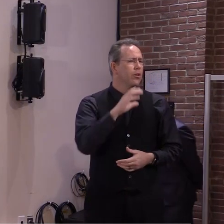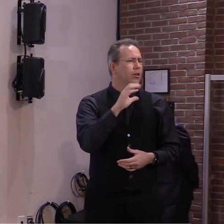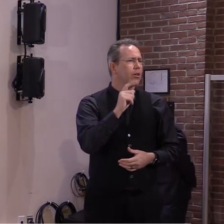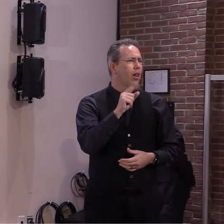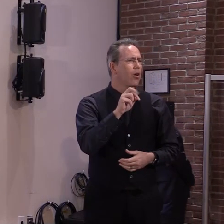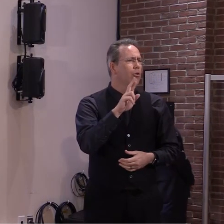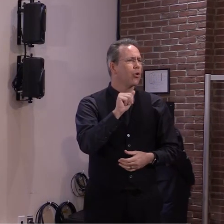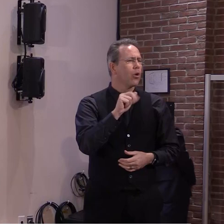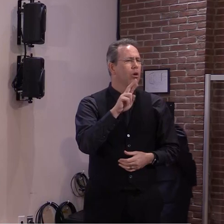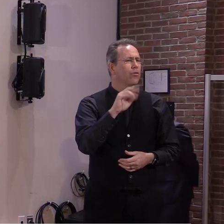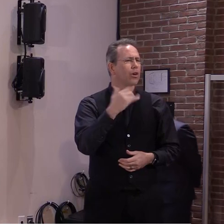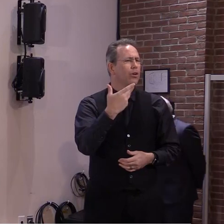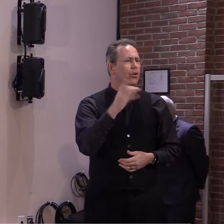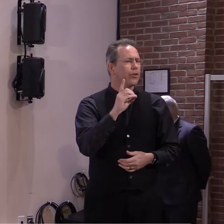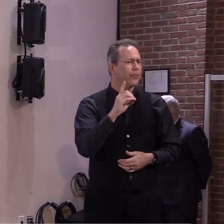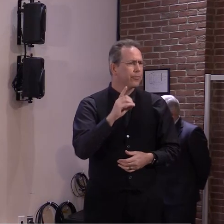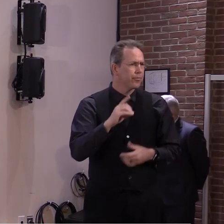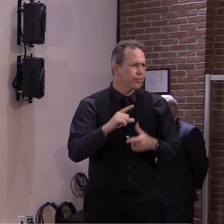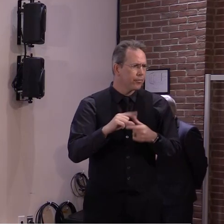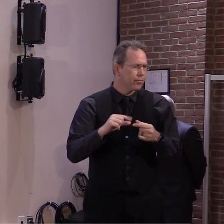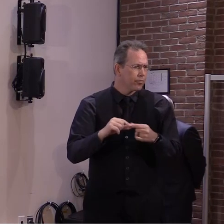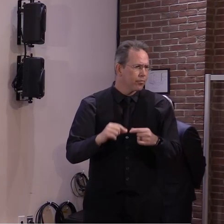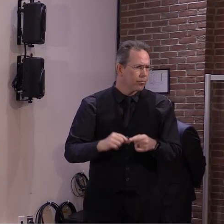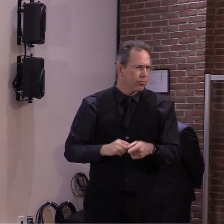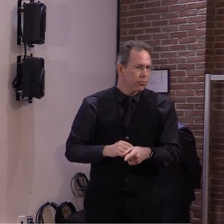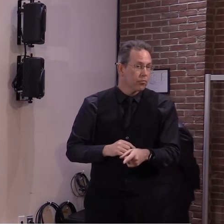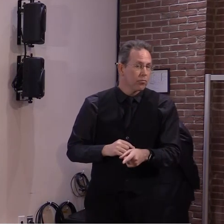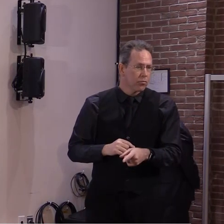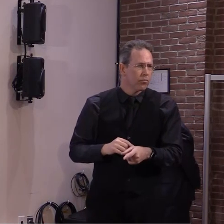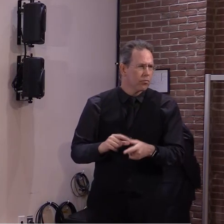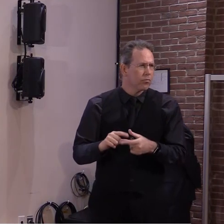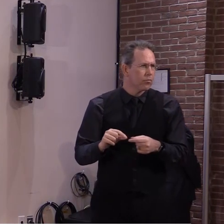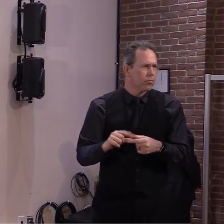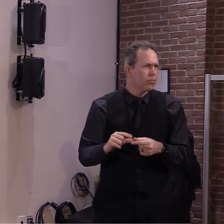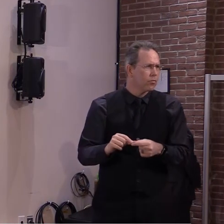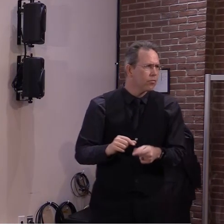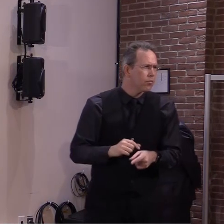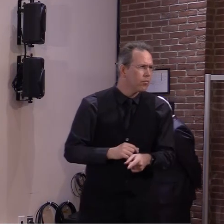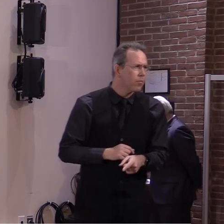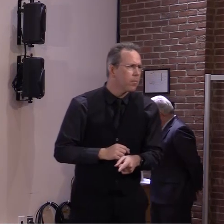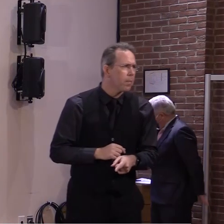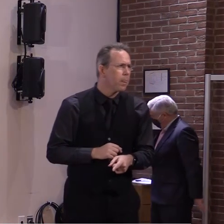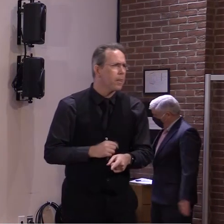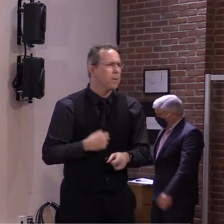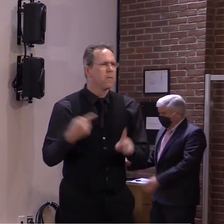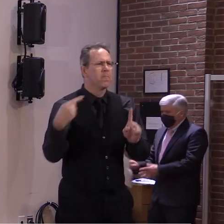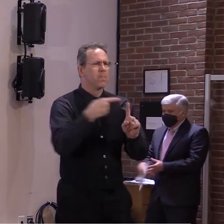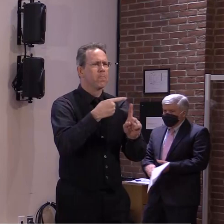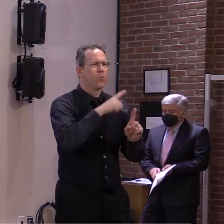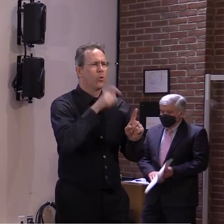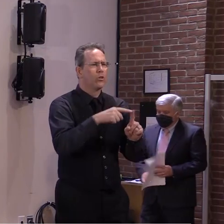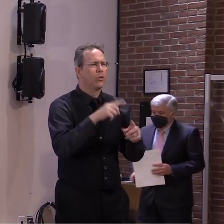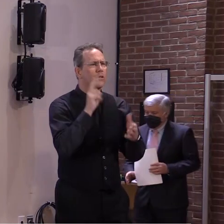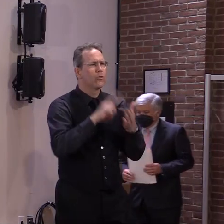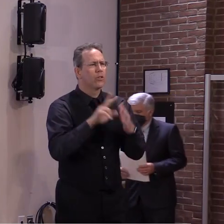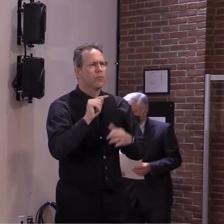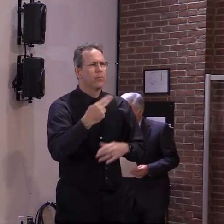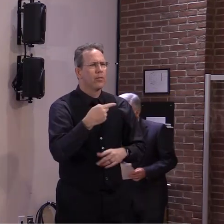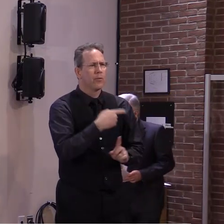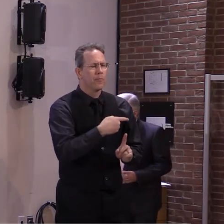Yes, thank you. Good afternoon. Questions for Secretary Smith about the mobile clinics he mentioned coming to Essex